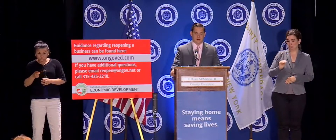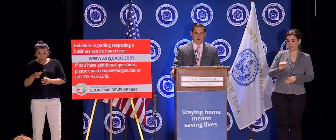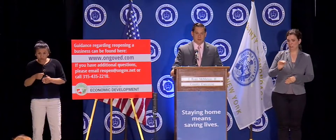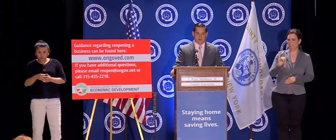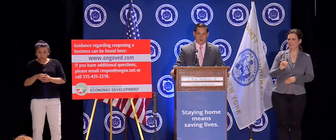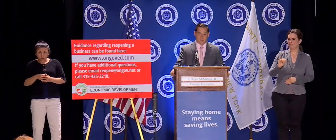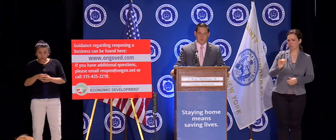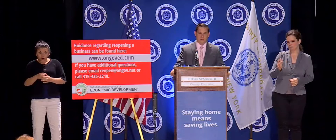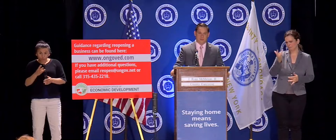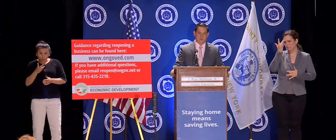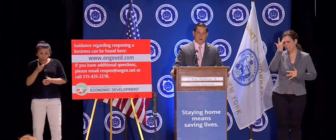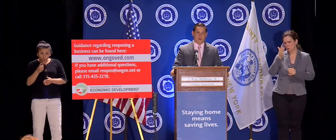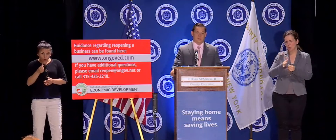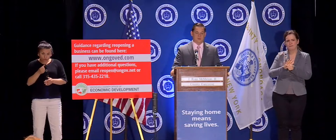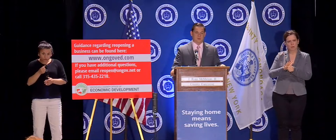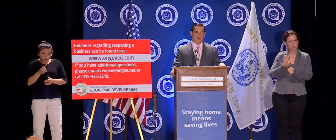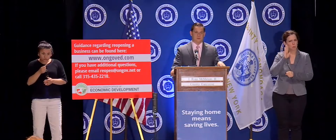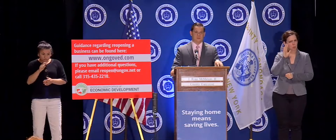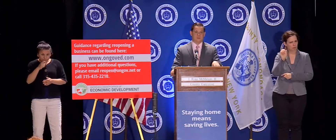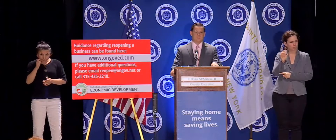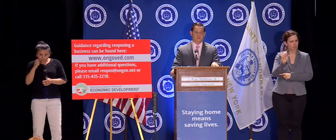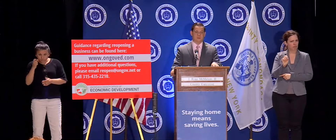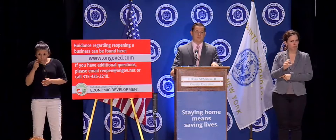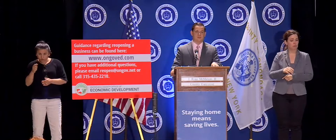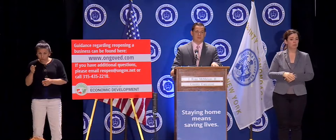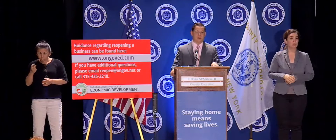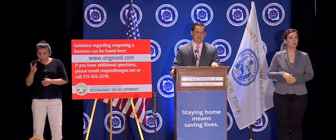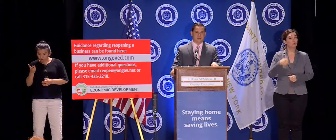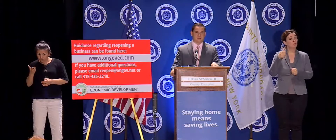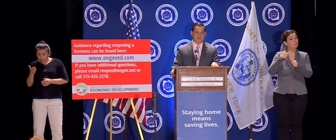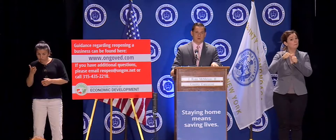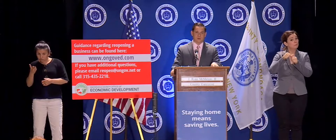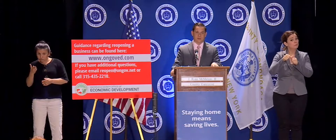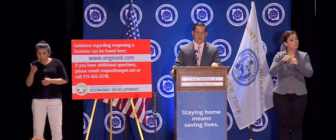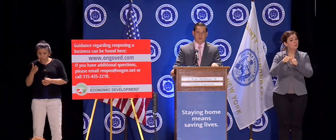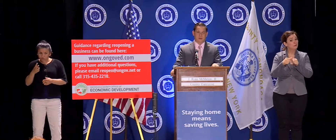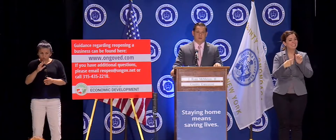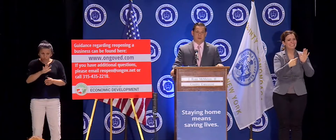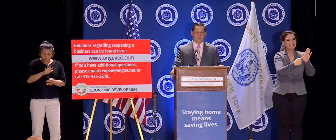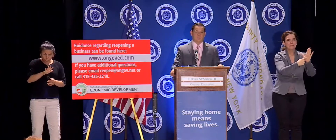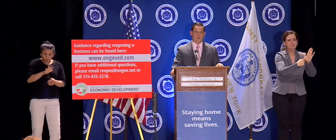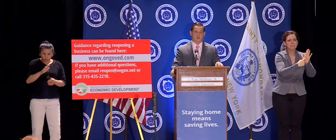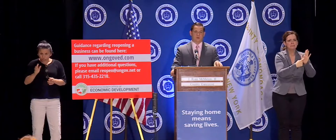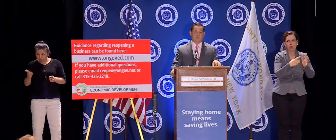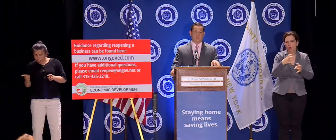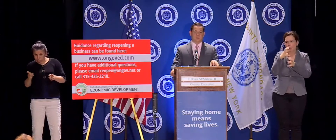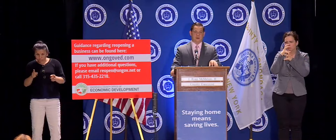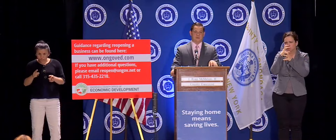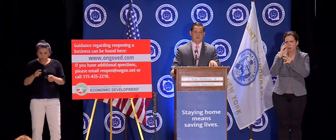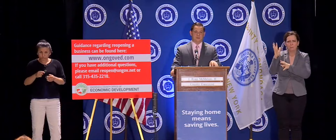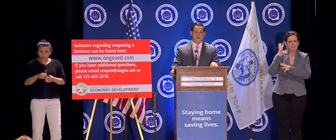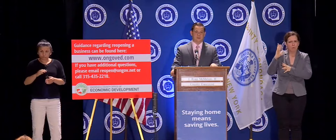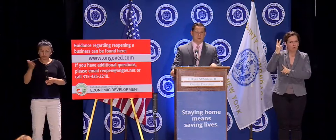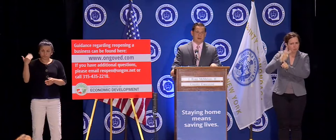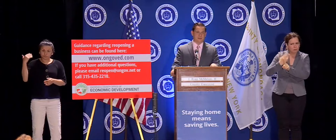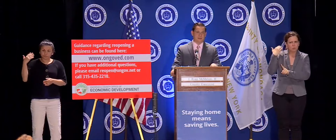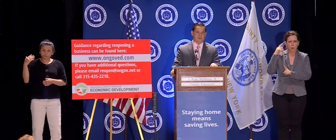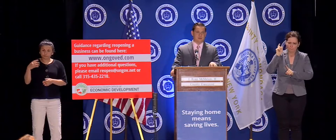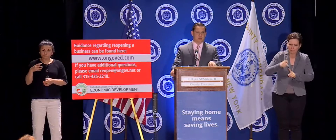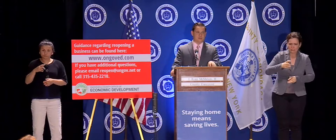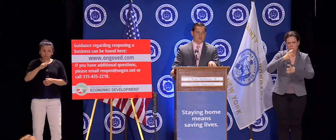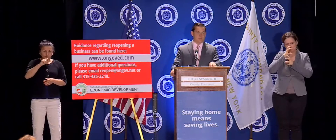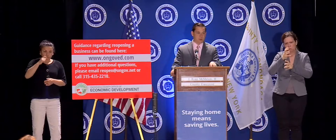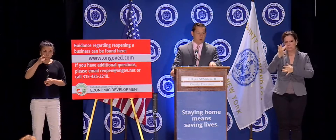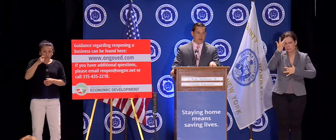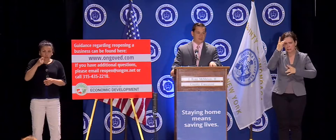this now. In the beginning part of this, we're doing symptomatic testing only. Then we were doing our obviously symptomatic